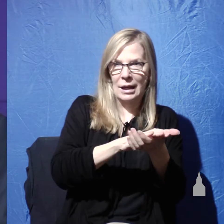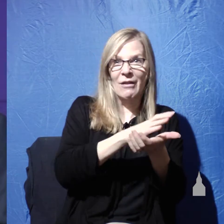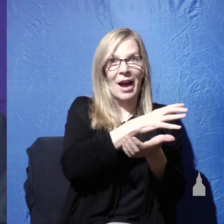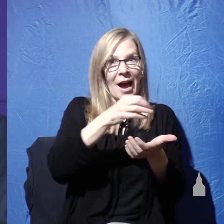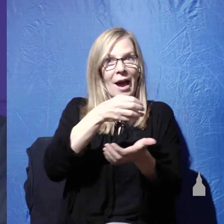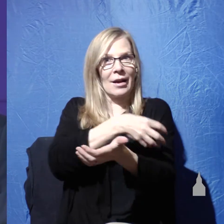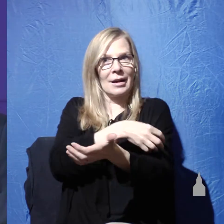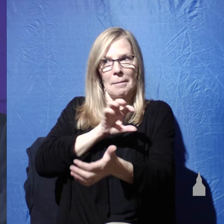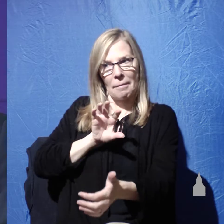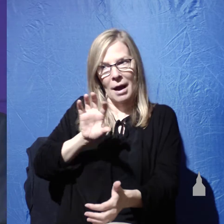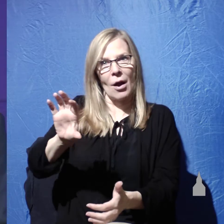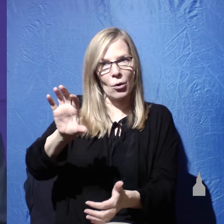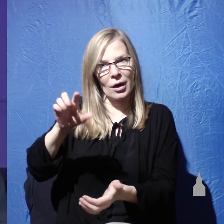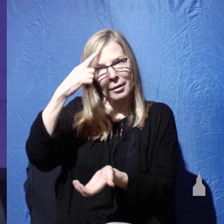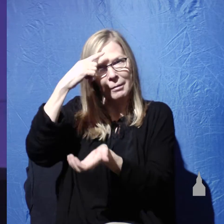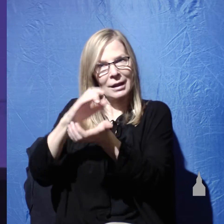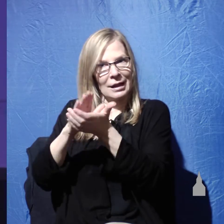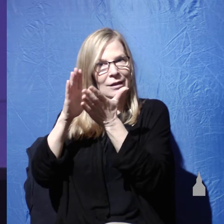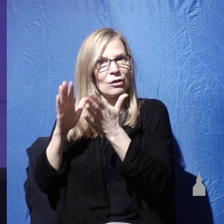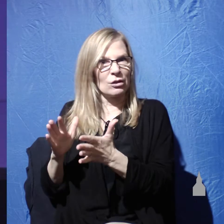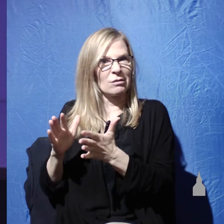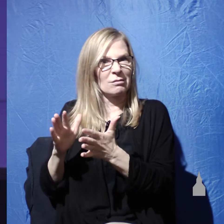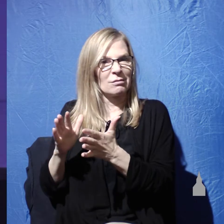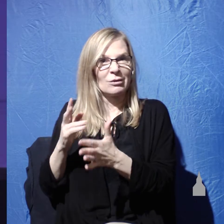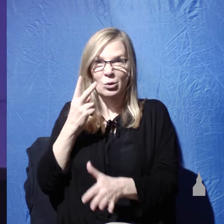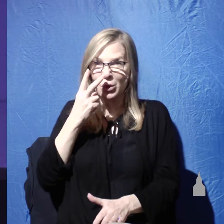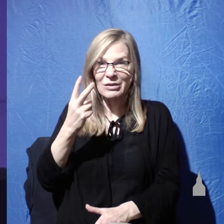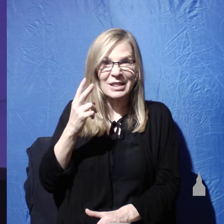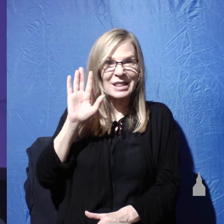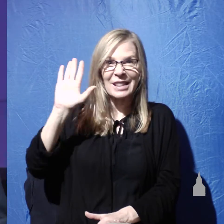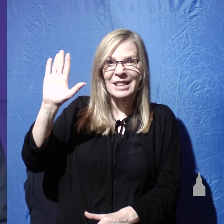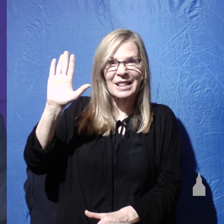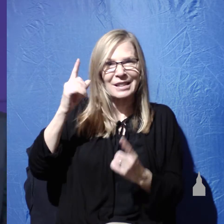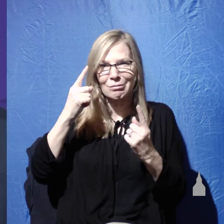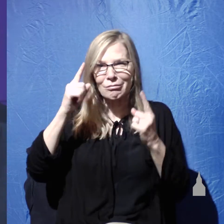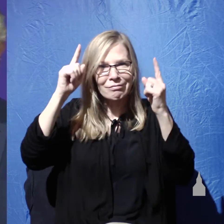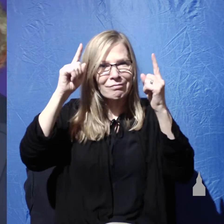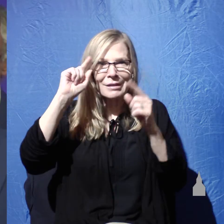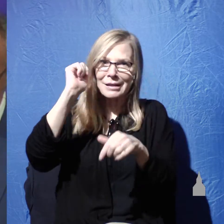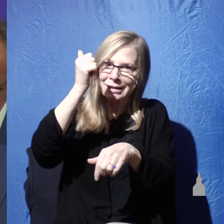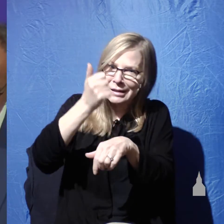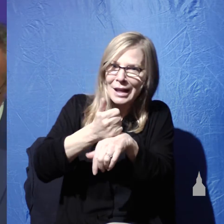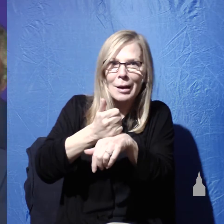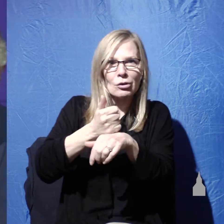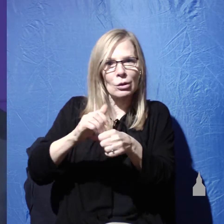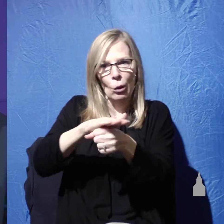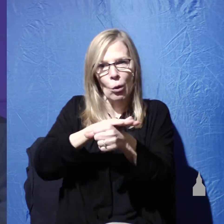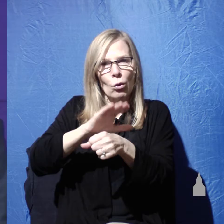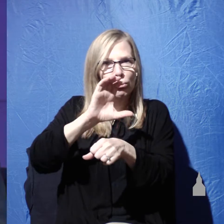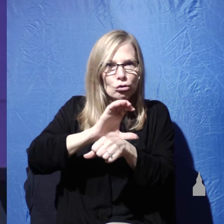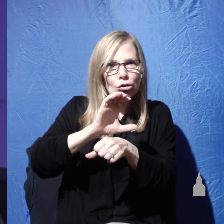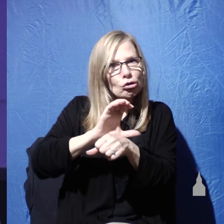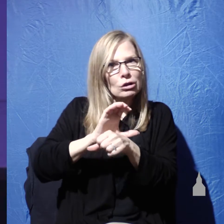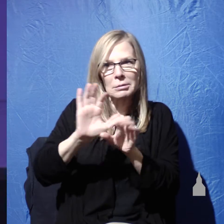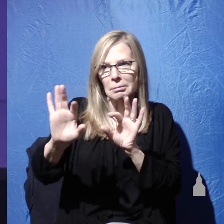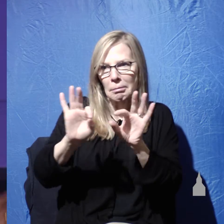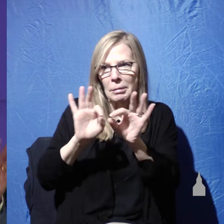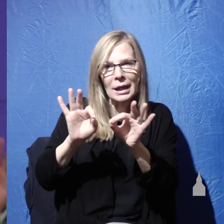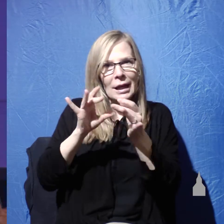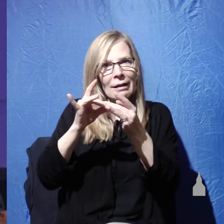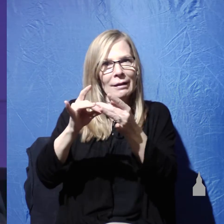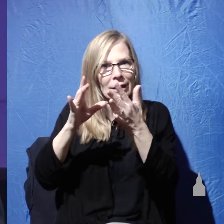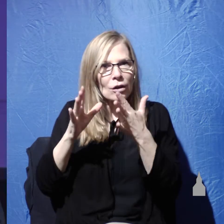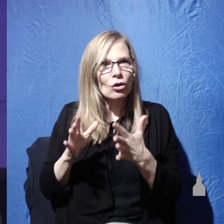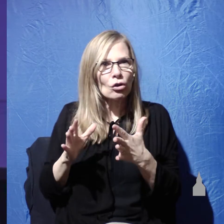have seen his prominence in establishing local churches, in choosing church leaders and guiding believers,